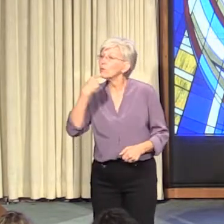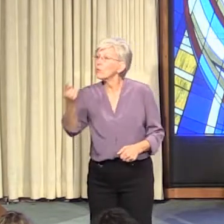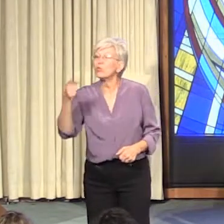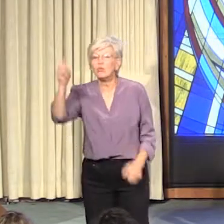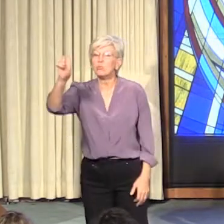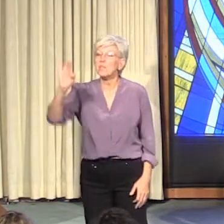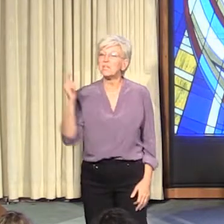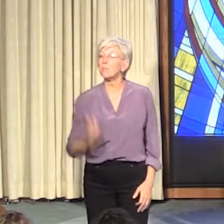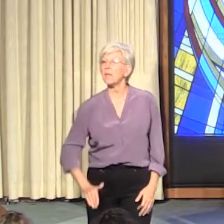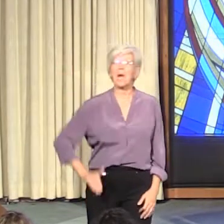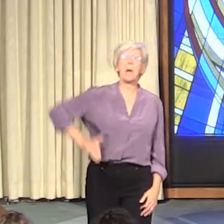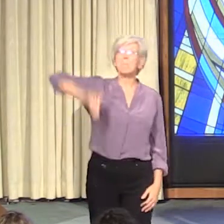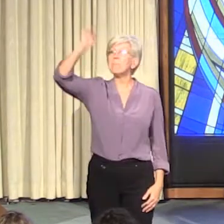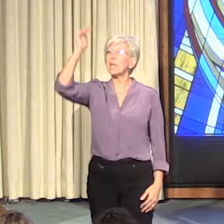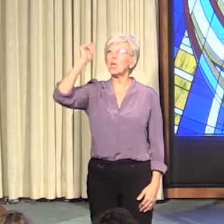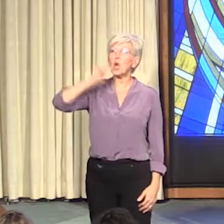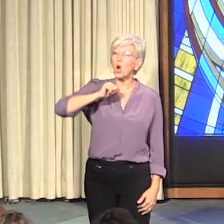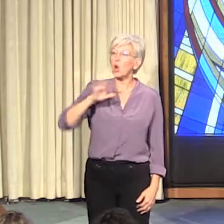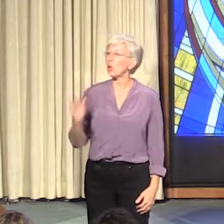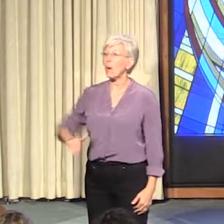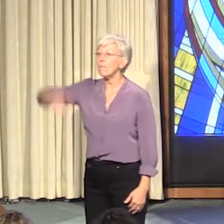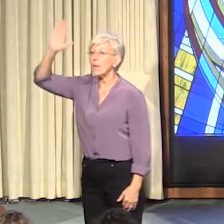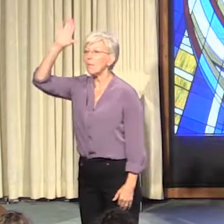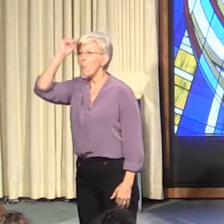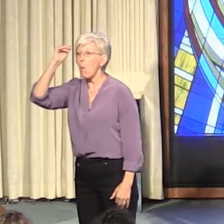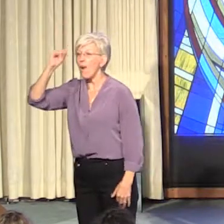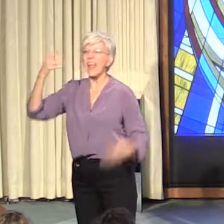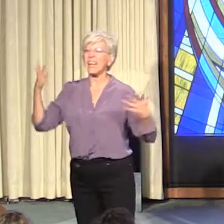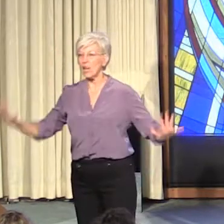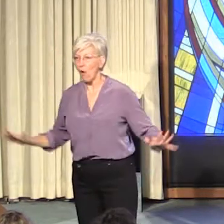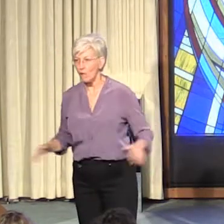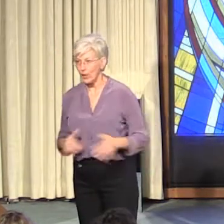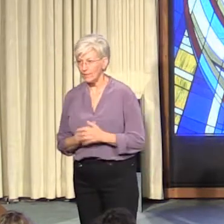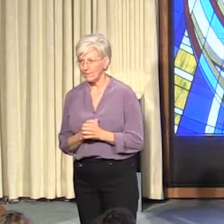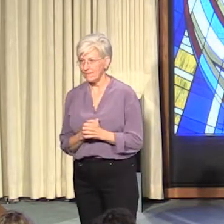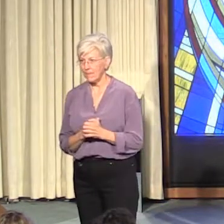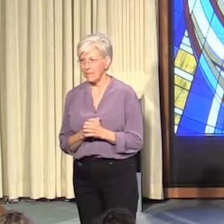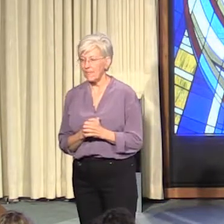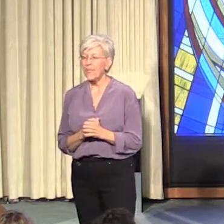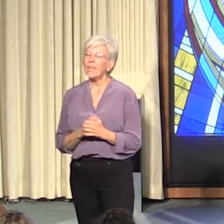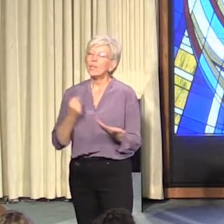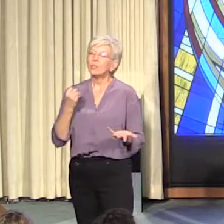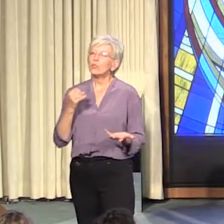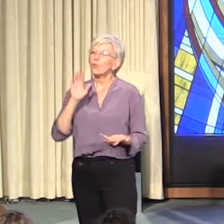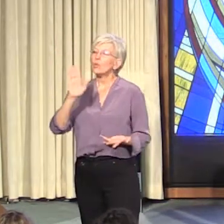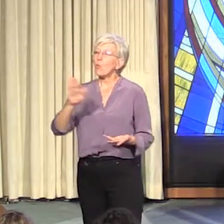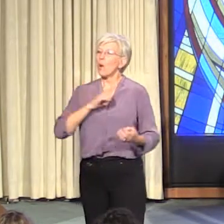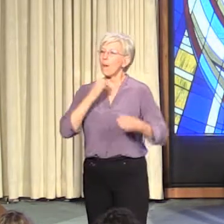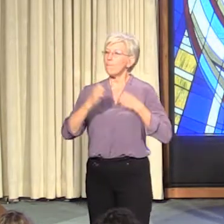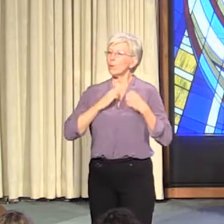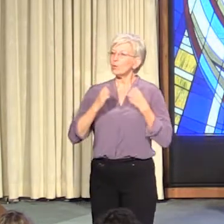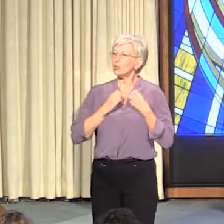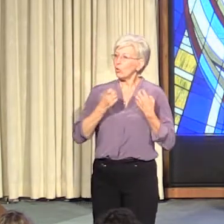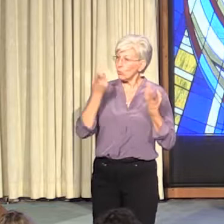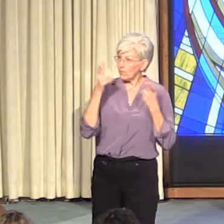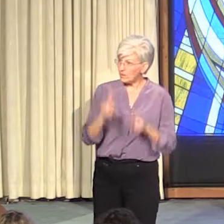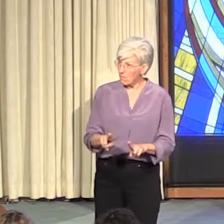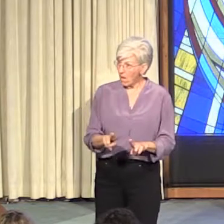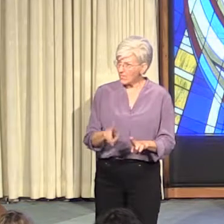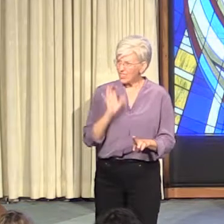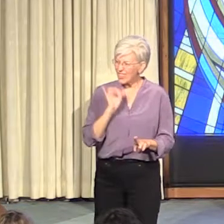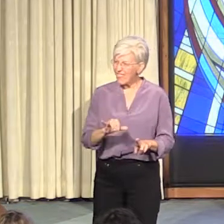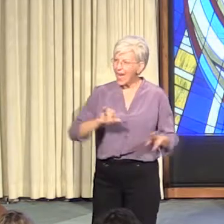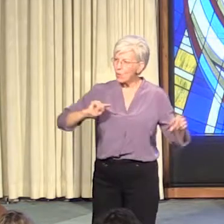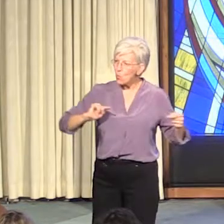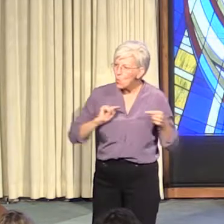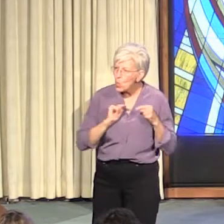big girl or a big boy and get over it. And so your emotional response to that